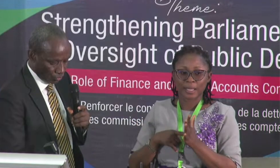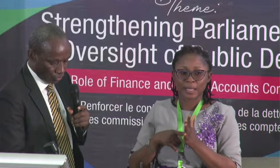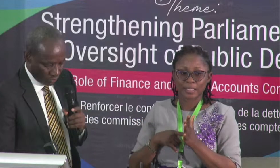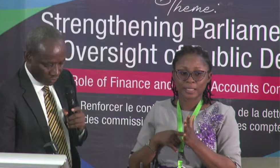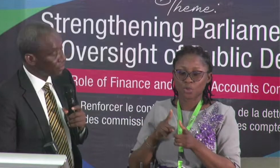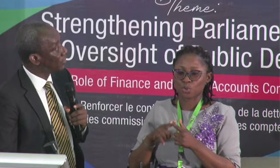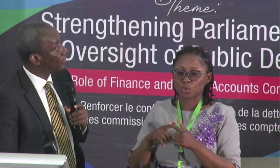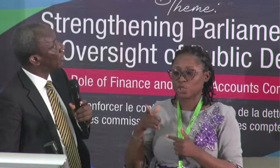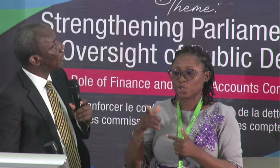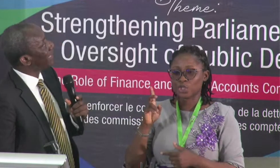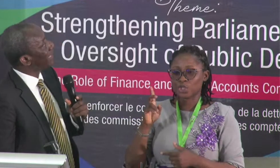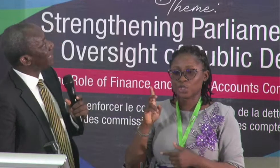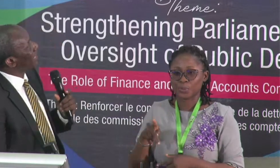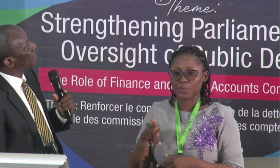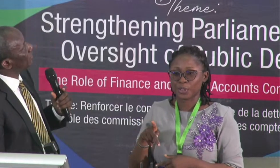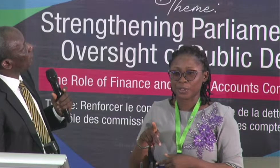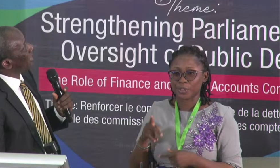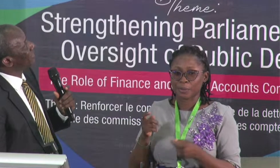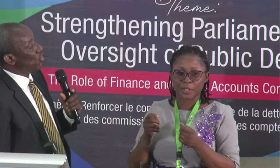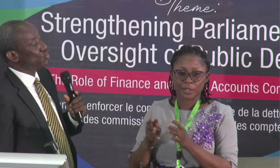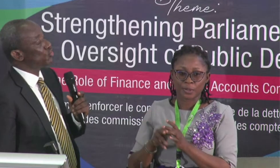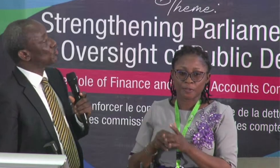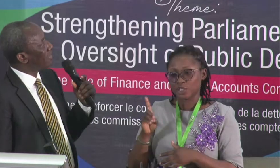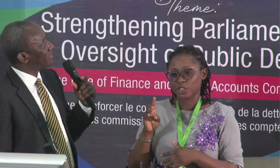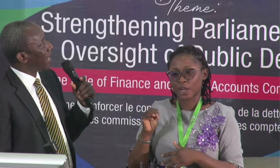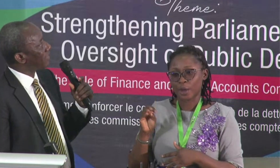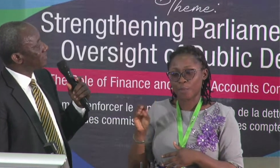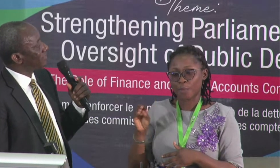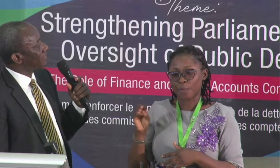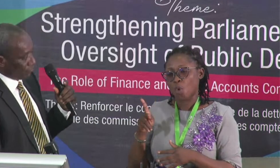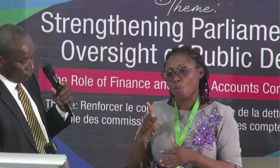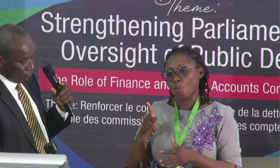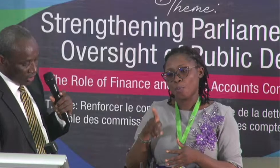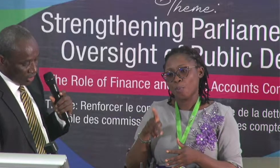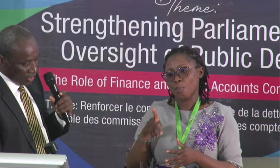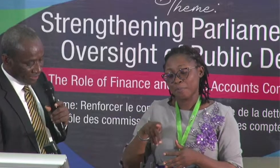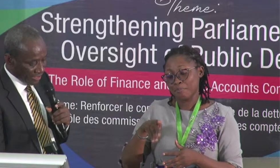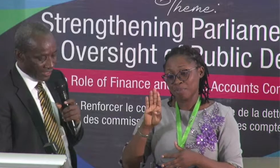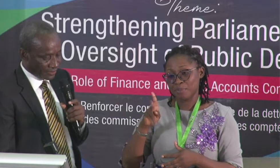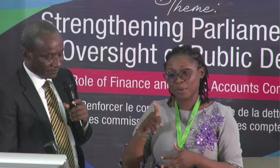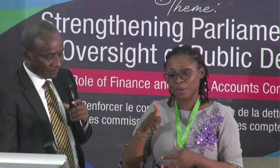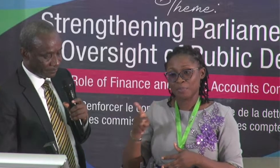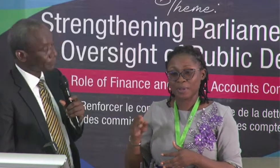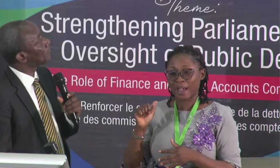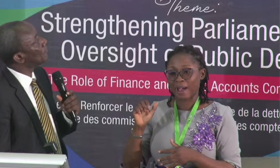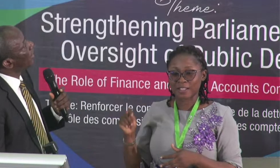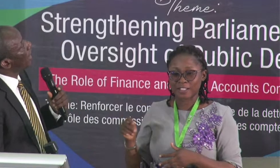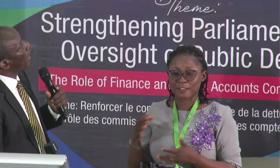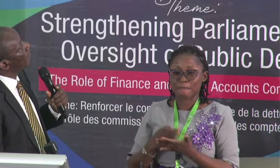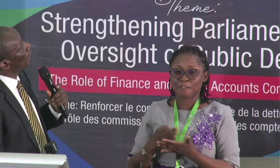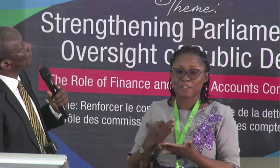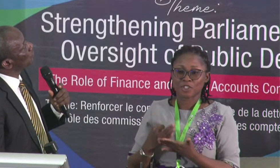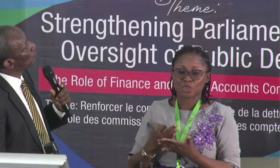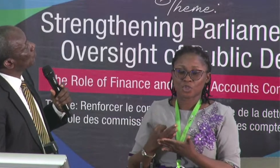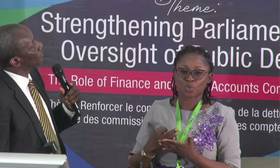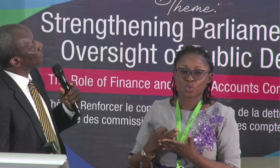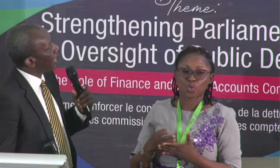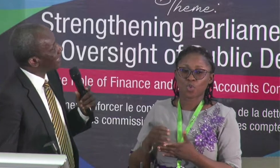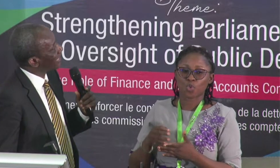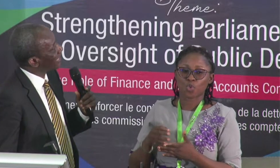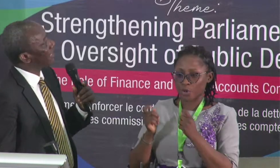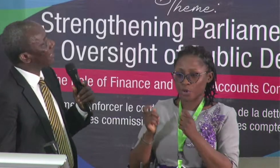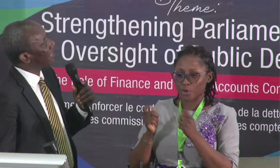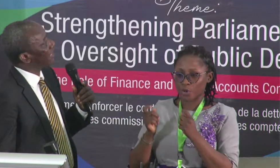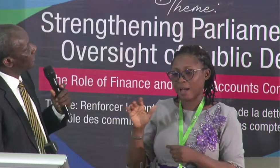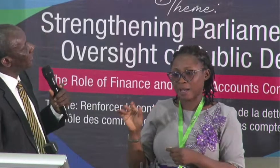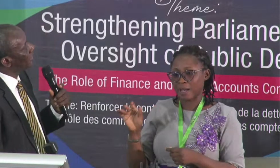to GDP, debt management. First, the Constitution Act, Fiscal Responsibility Act, Fiscal Regulation Act,